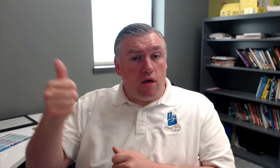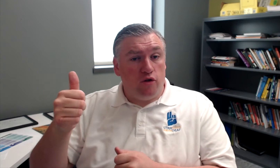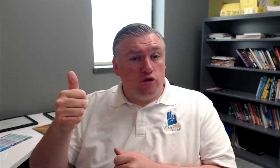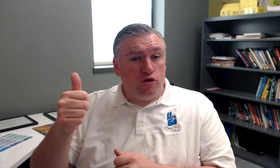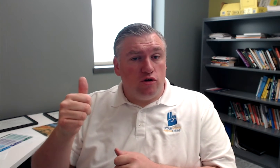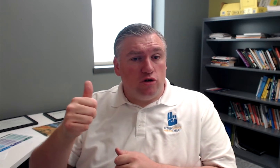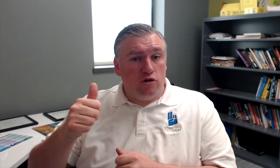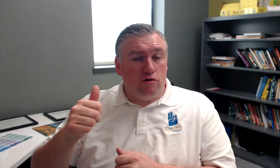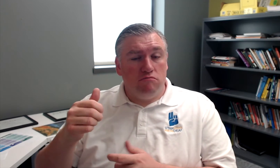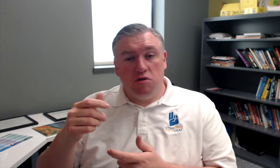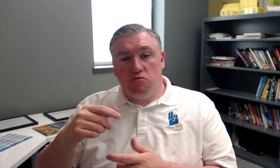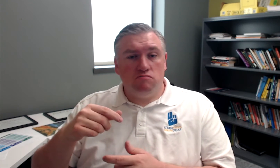And with other,